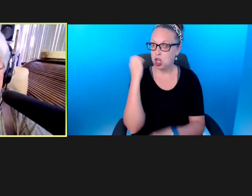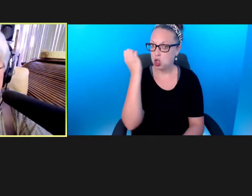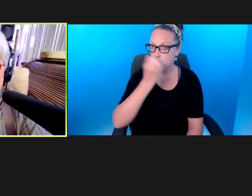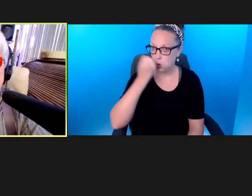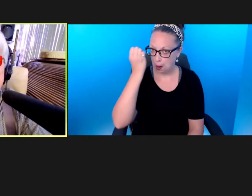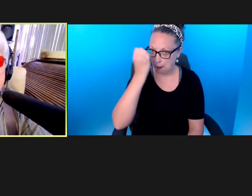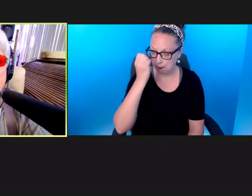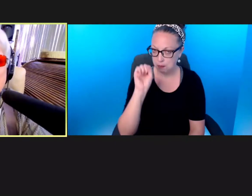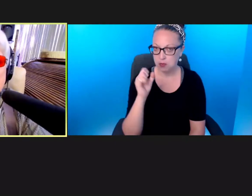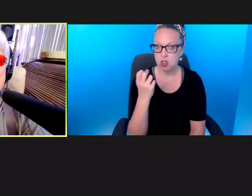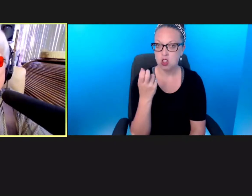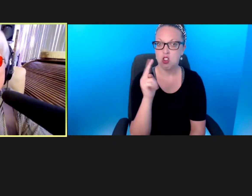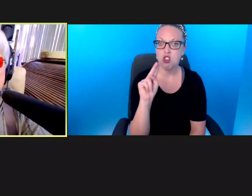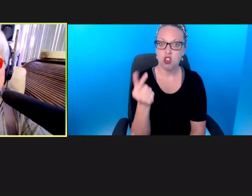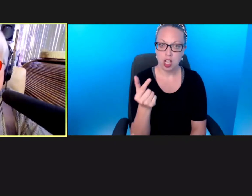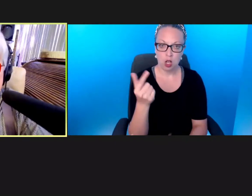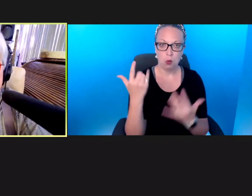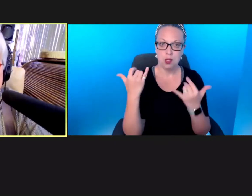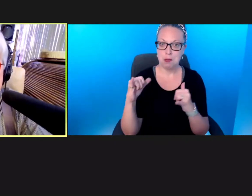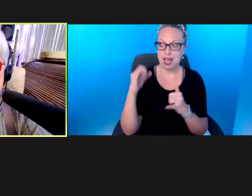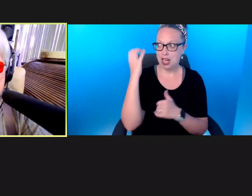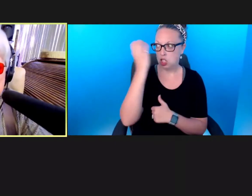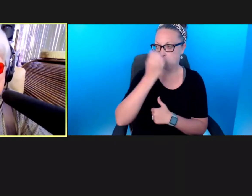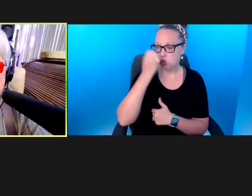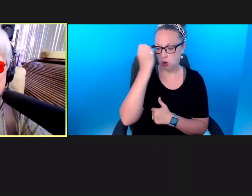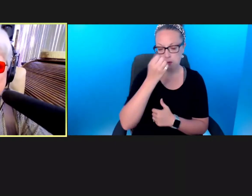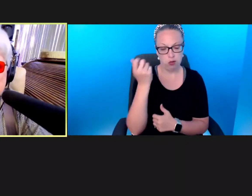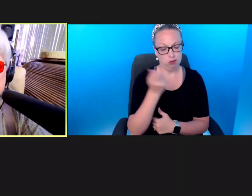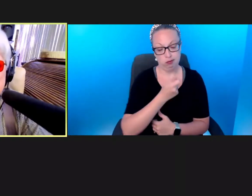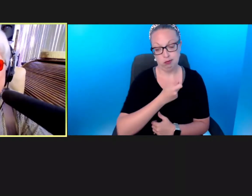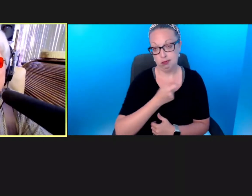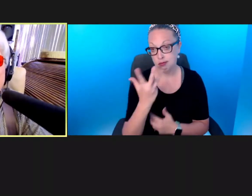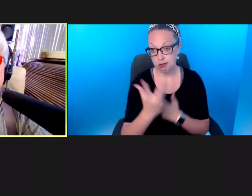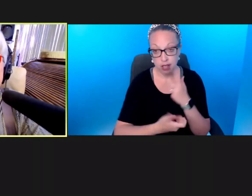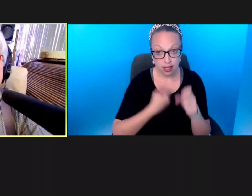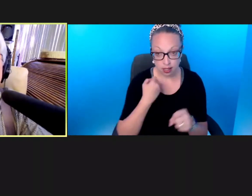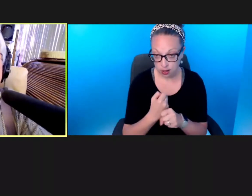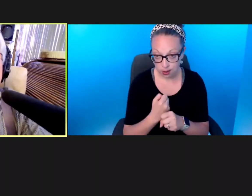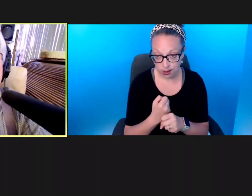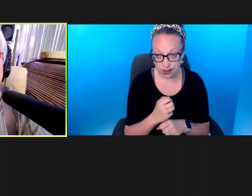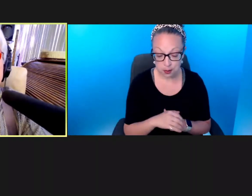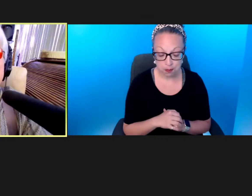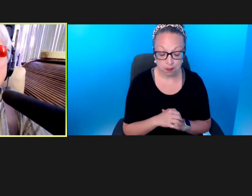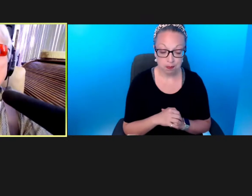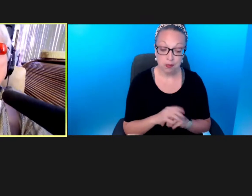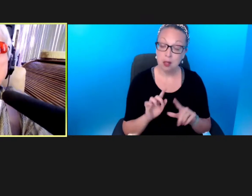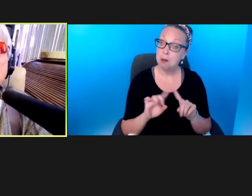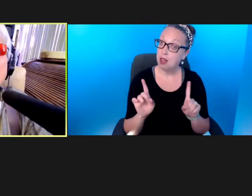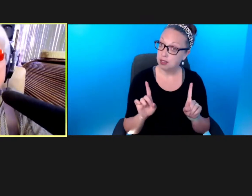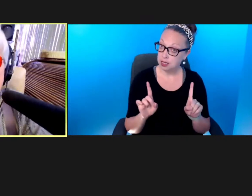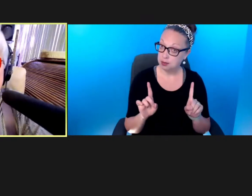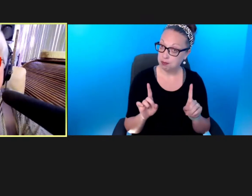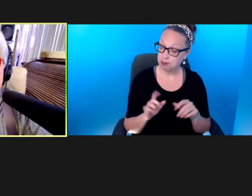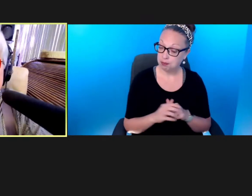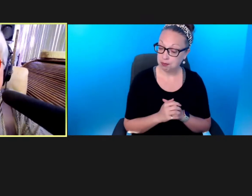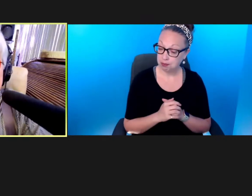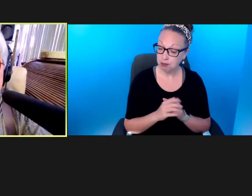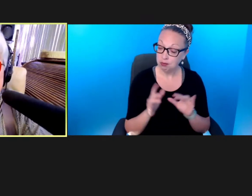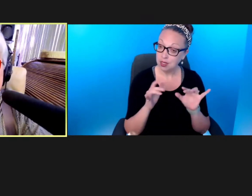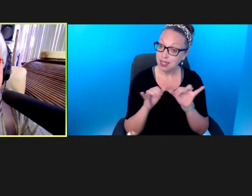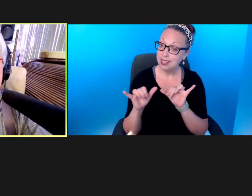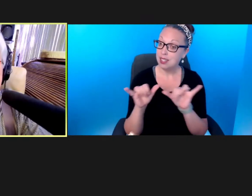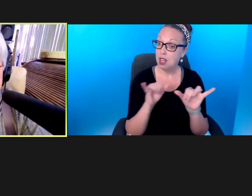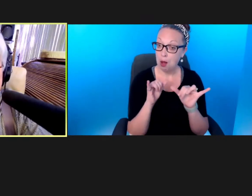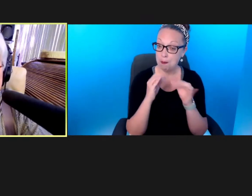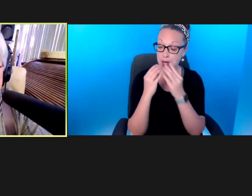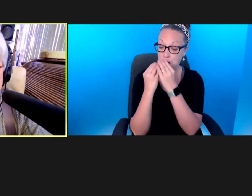was played in Europe for many centuries, apparently. However, the common harmonica that